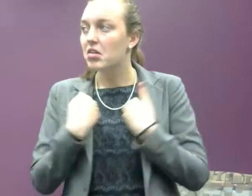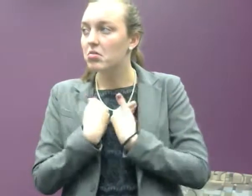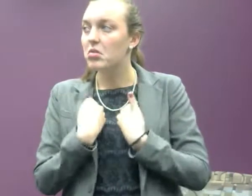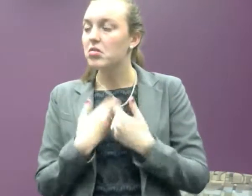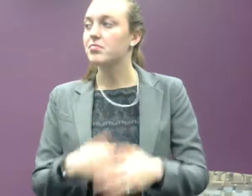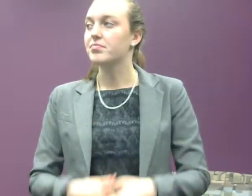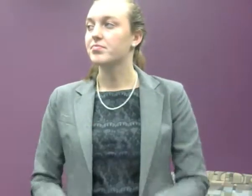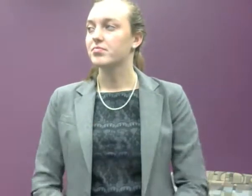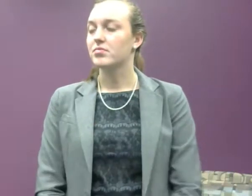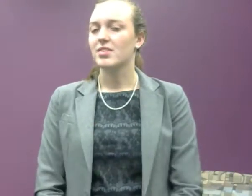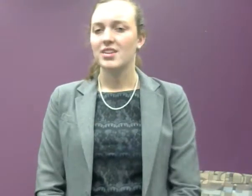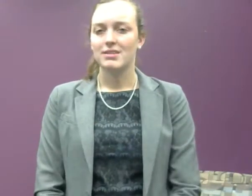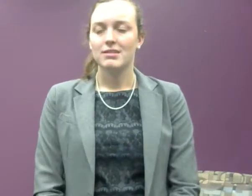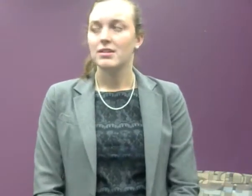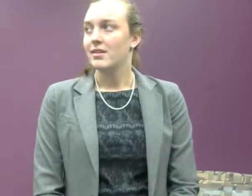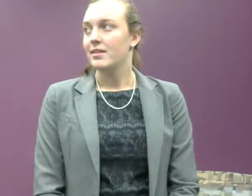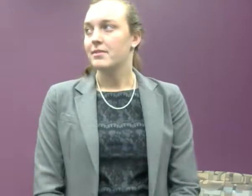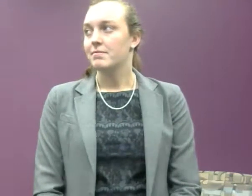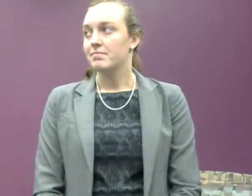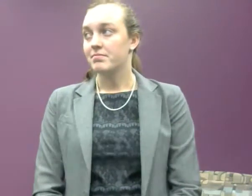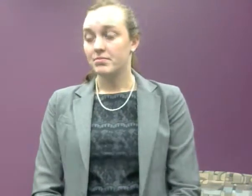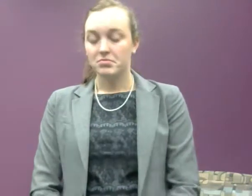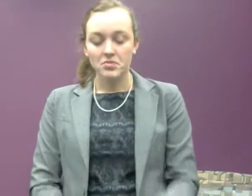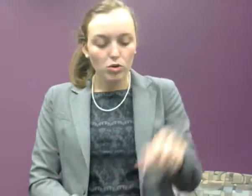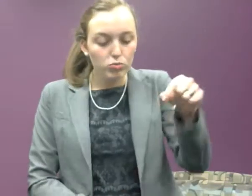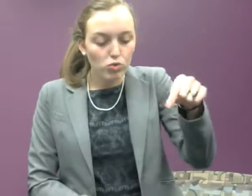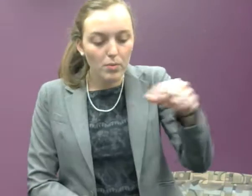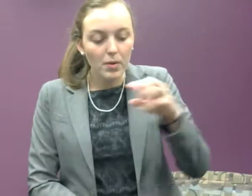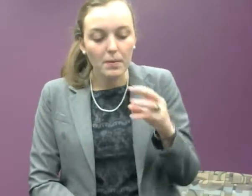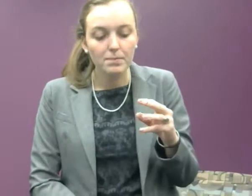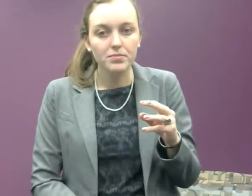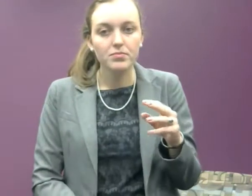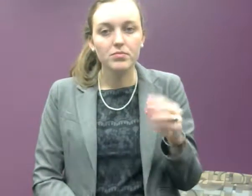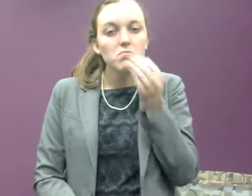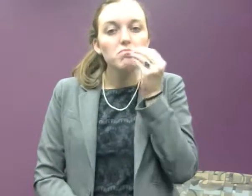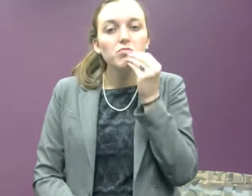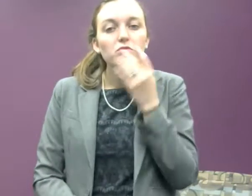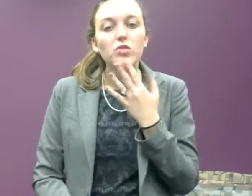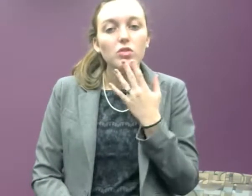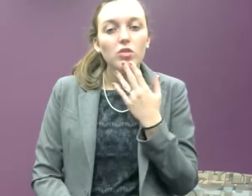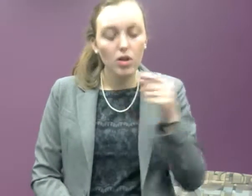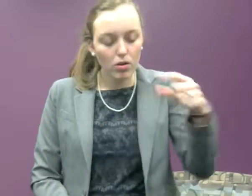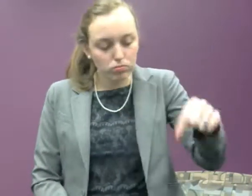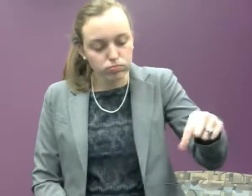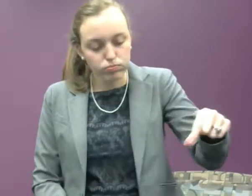expect it to dissolve. We can add food coloring with a little bit of water and wait just a few minutes, and that food